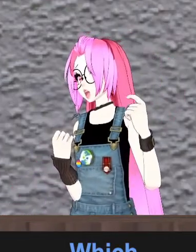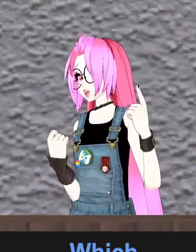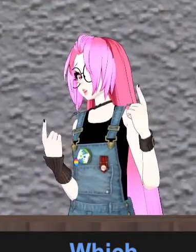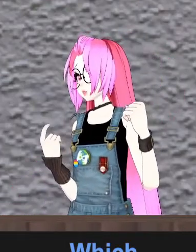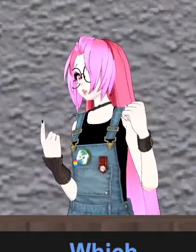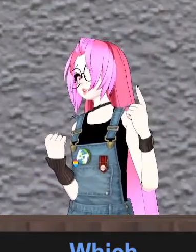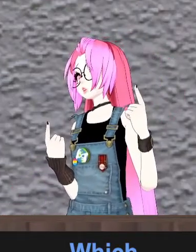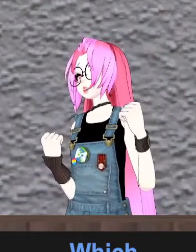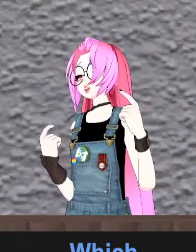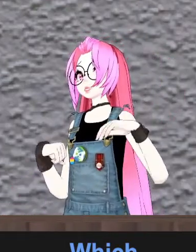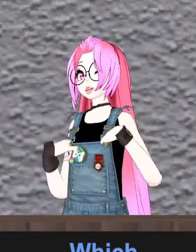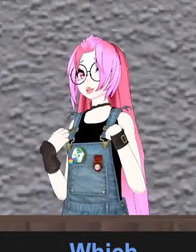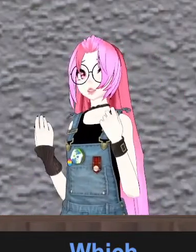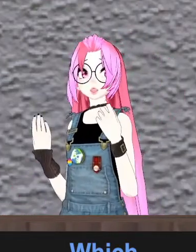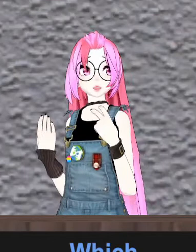Are you guys sleepy today?